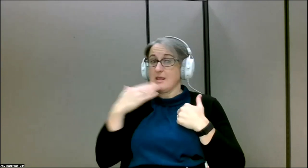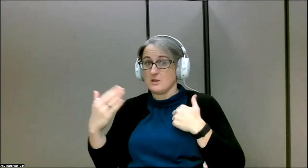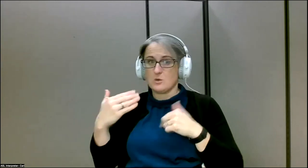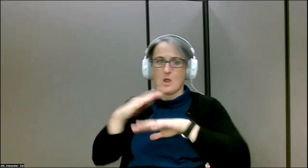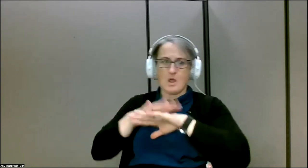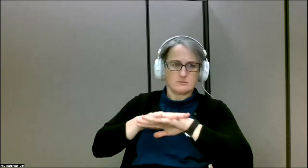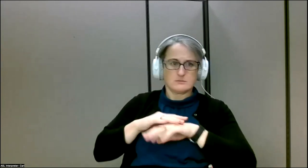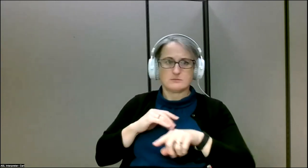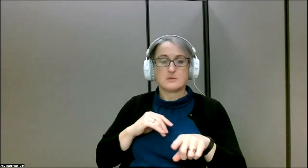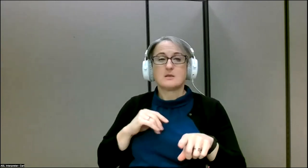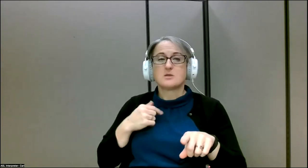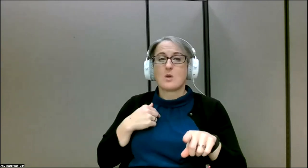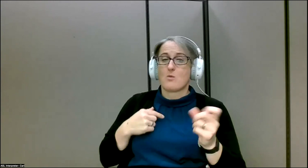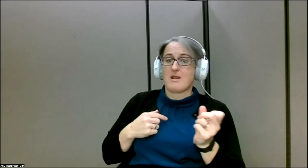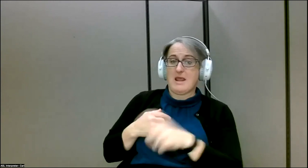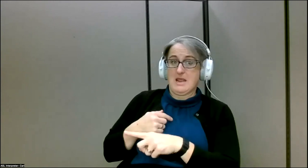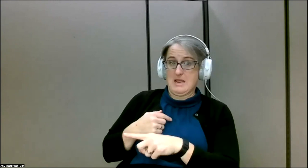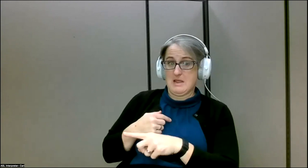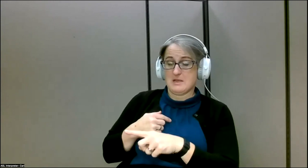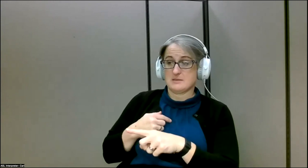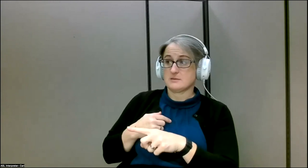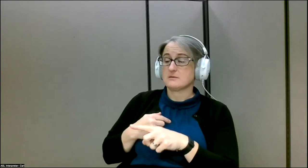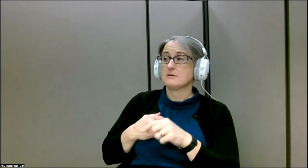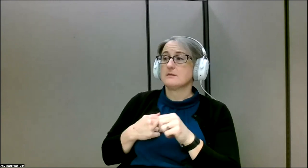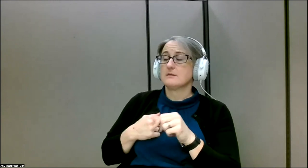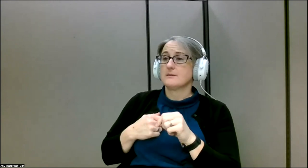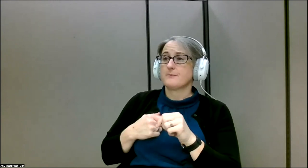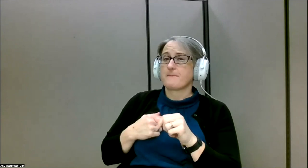just ask while we're on this topic,